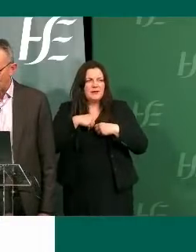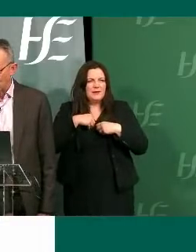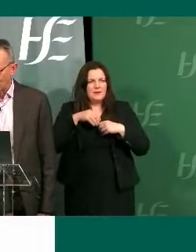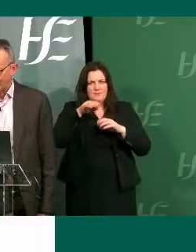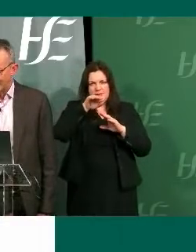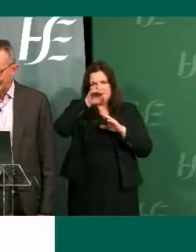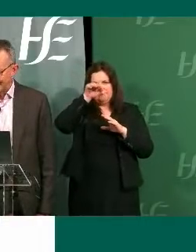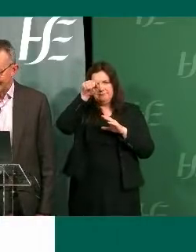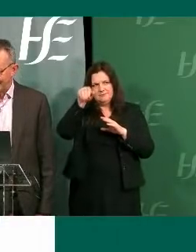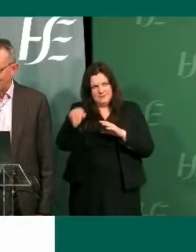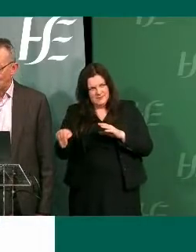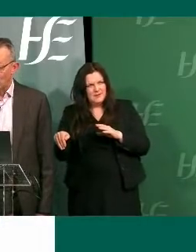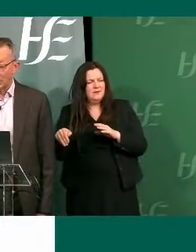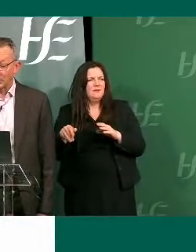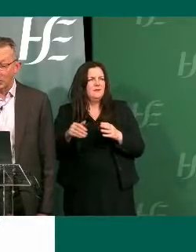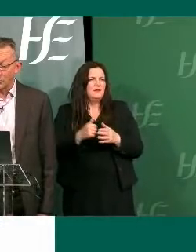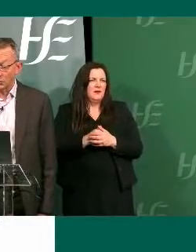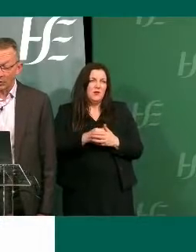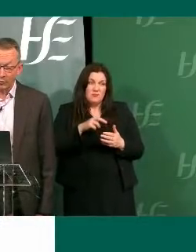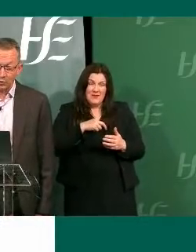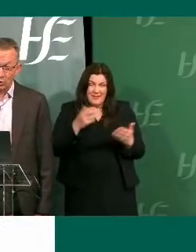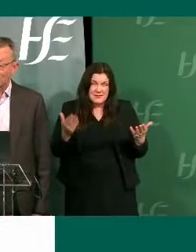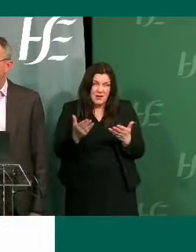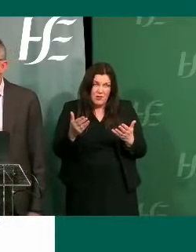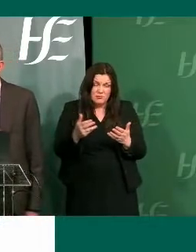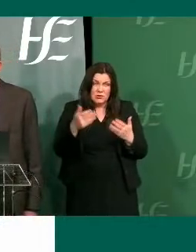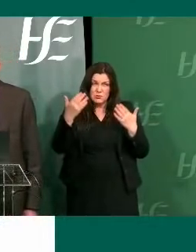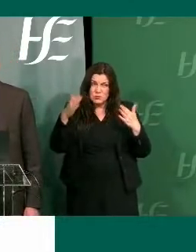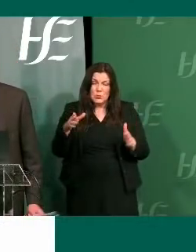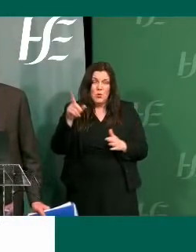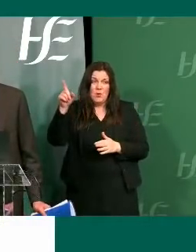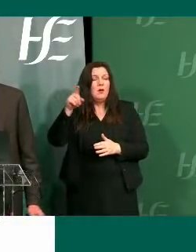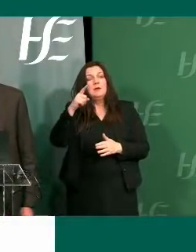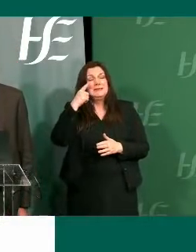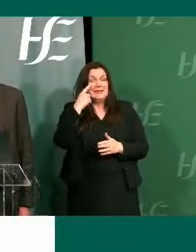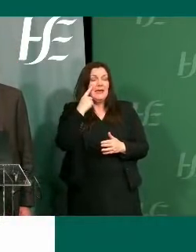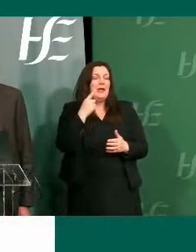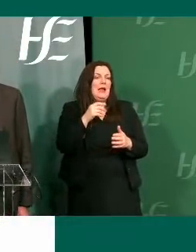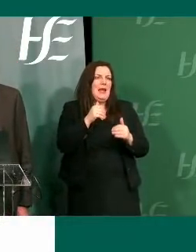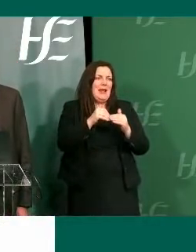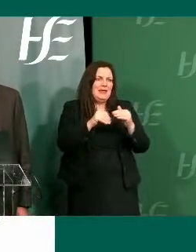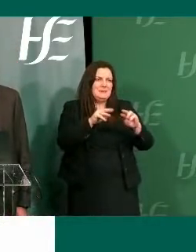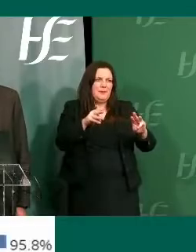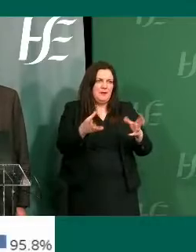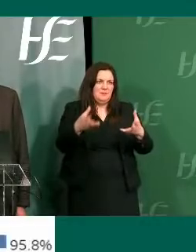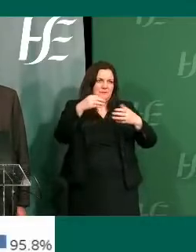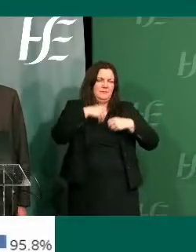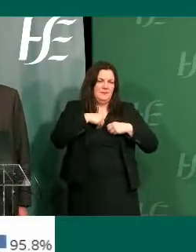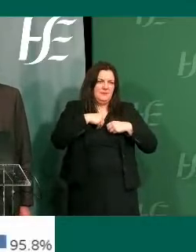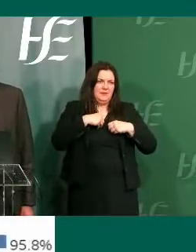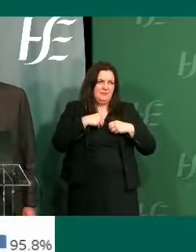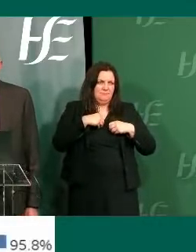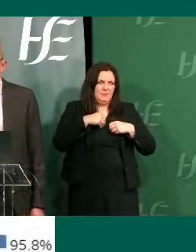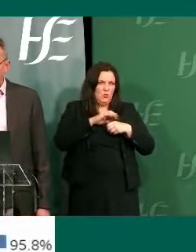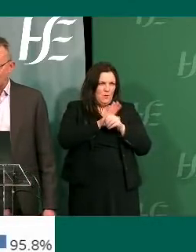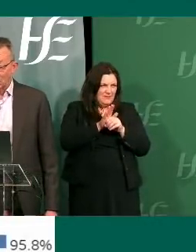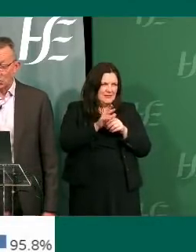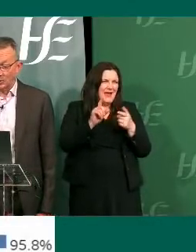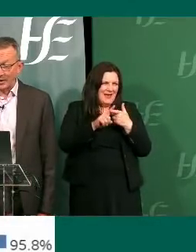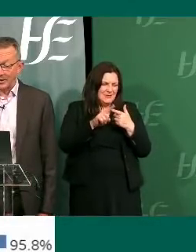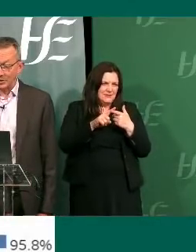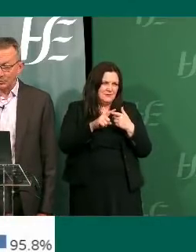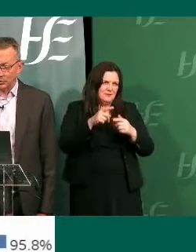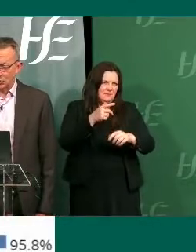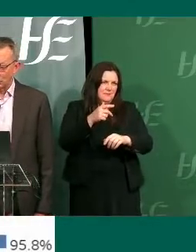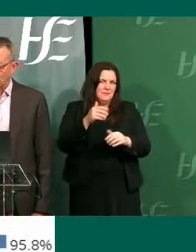an encouraging sign that these do work in terms of reduced cases, but more importantly, in reduced hospitalisation. For fully